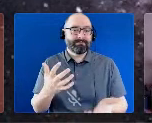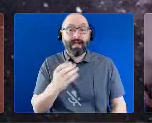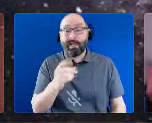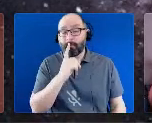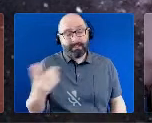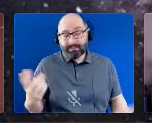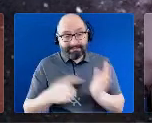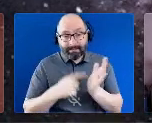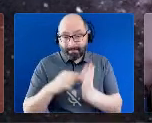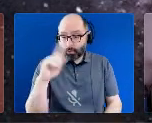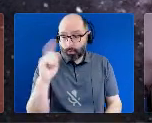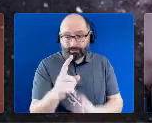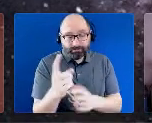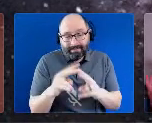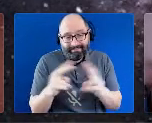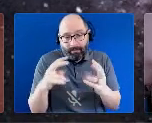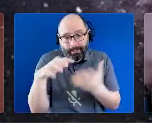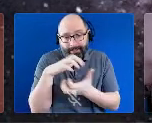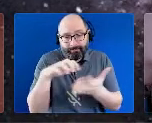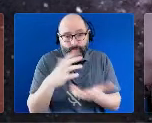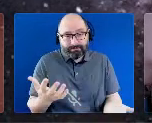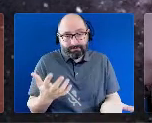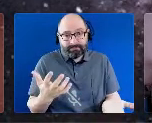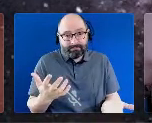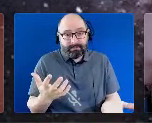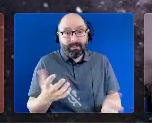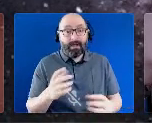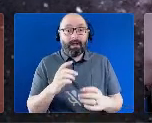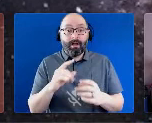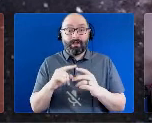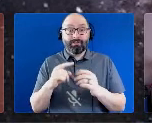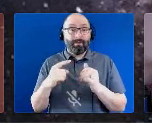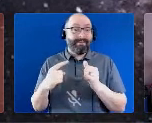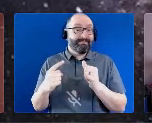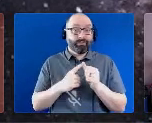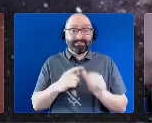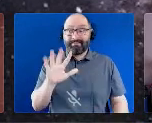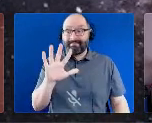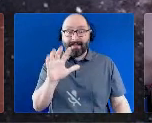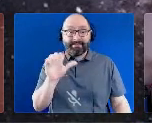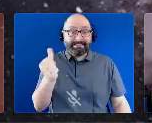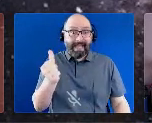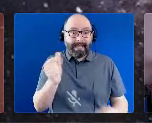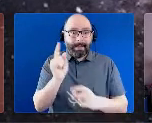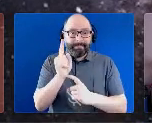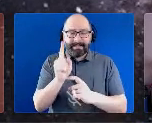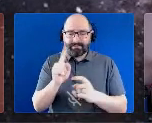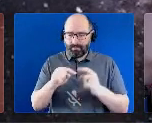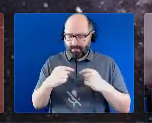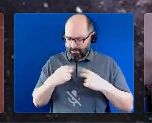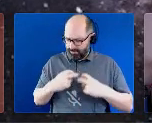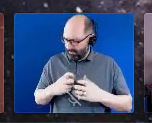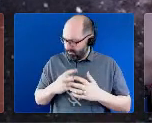dozens of times. They know the solution, the stakes are low. And a very vulnerable time in an interview is those first 5 to 10 minutes where you're trying to figure out what is going on